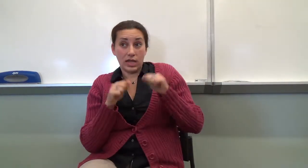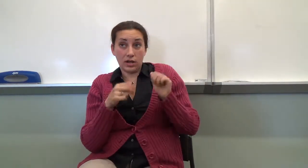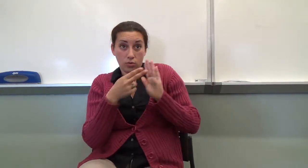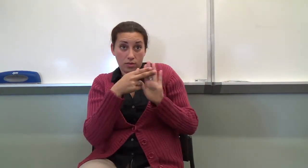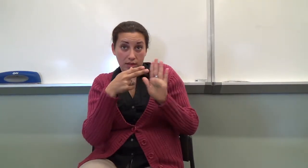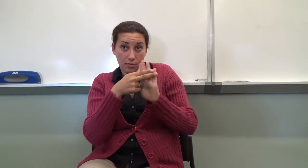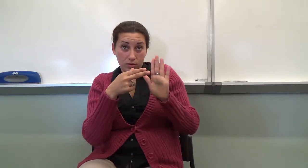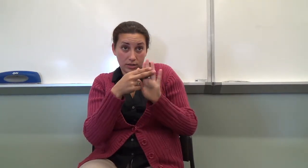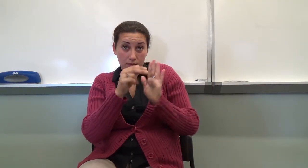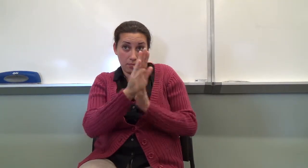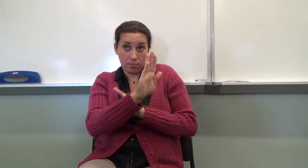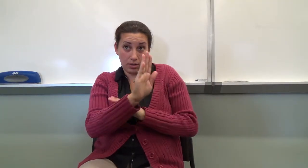could.